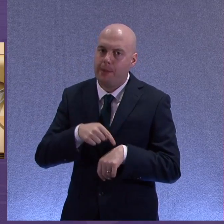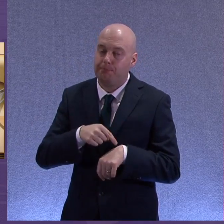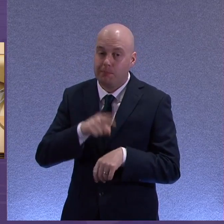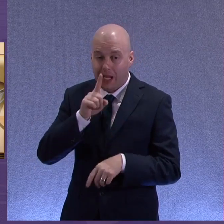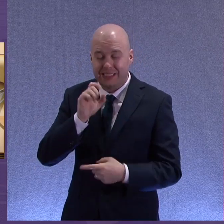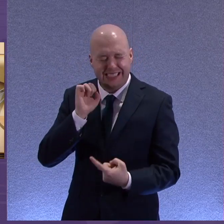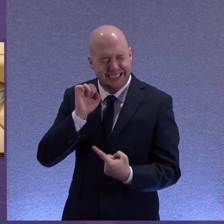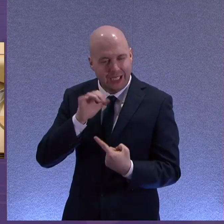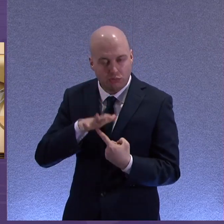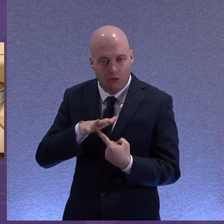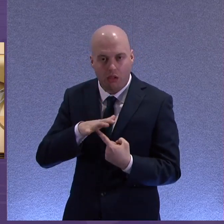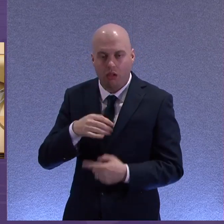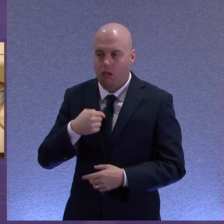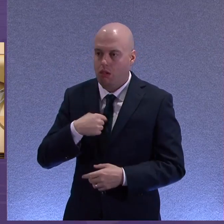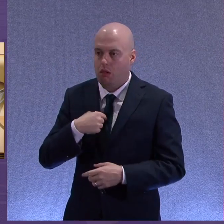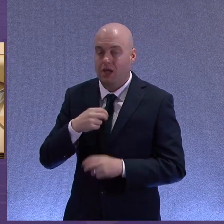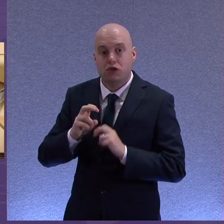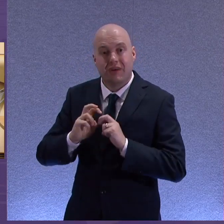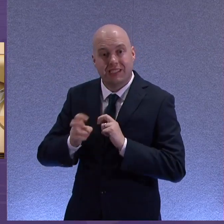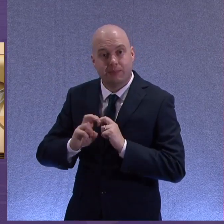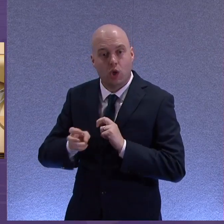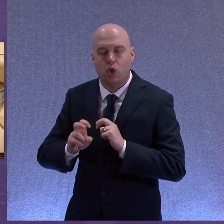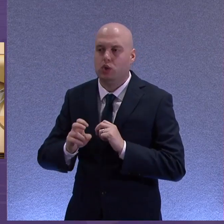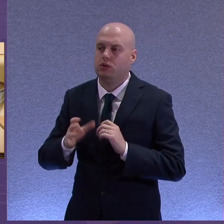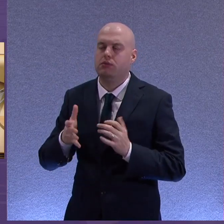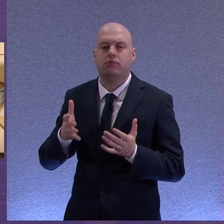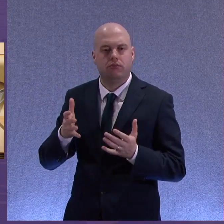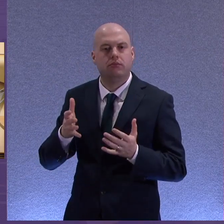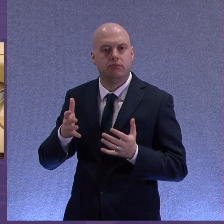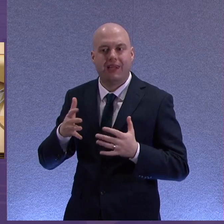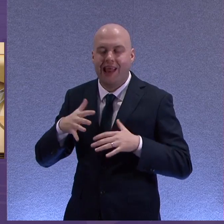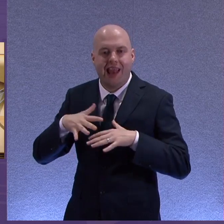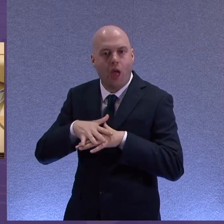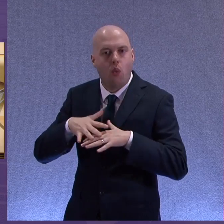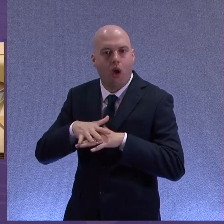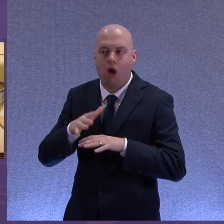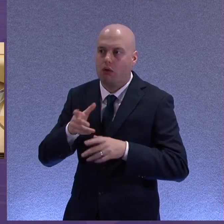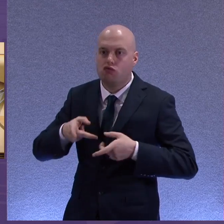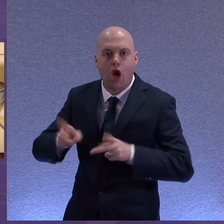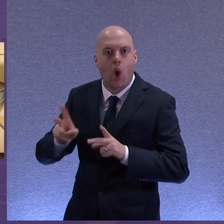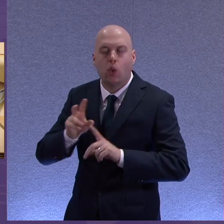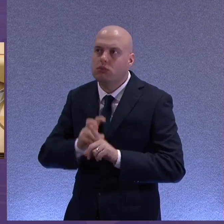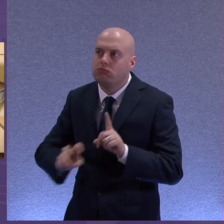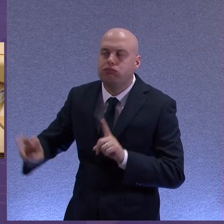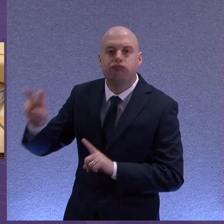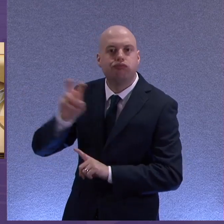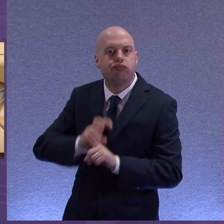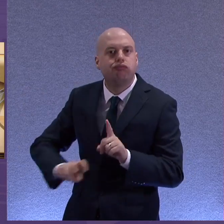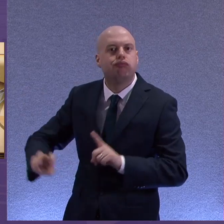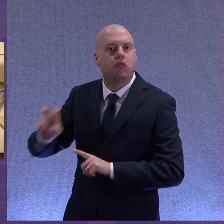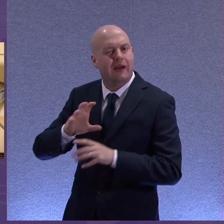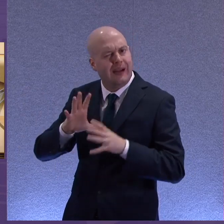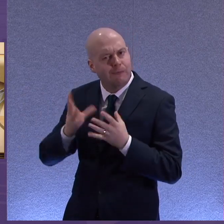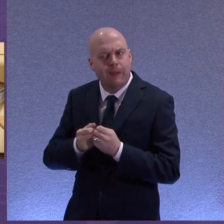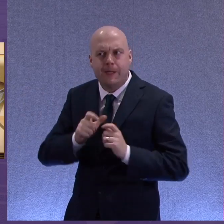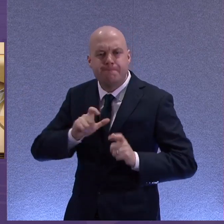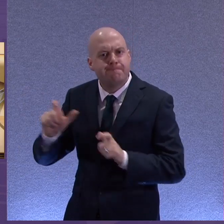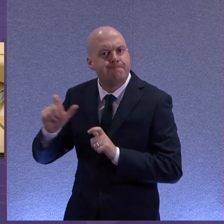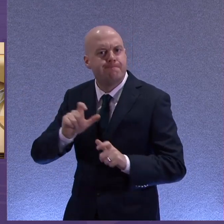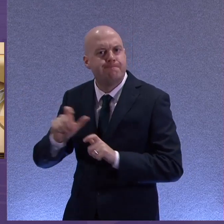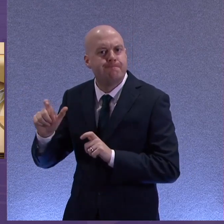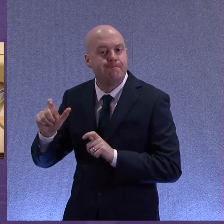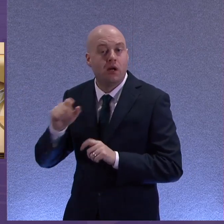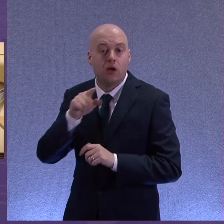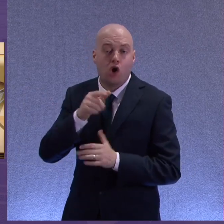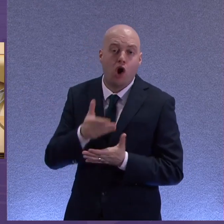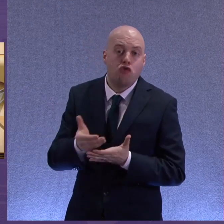and logistics network at this crucial time, and the essential work that the recovery services play within that